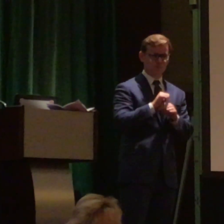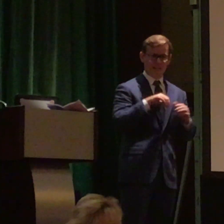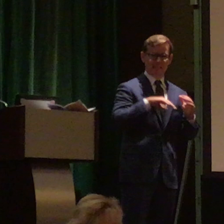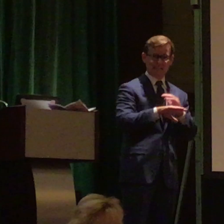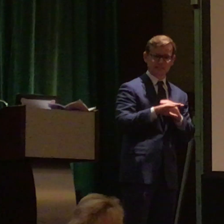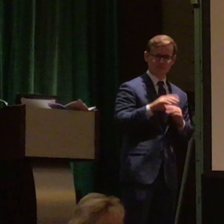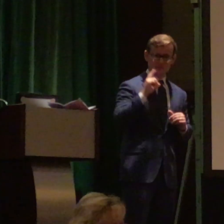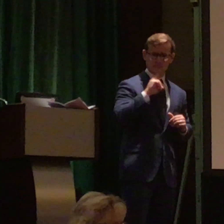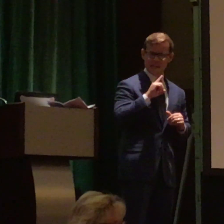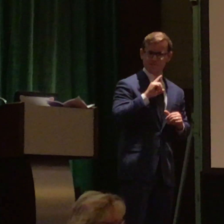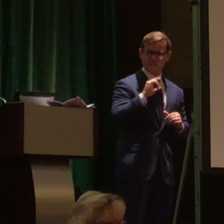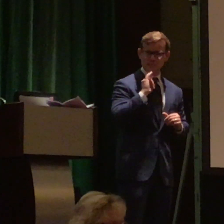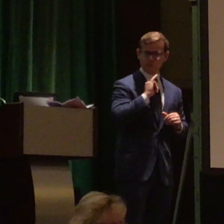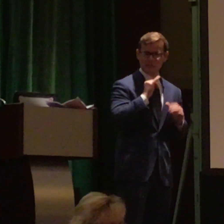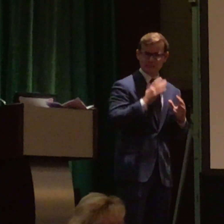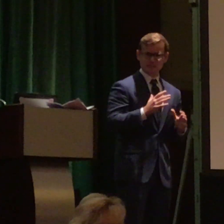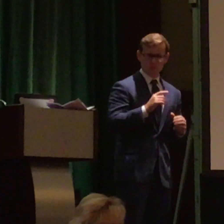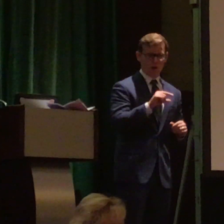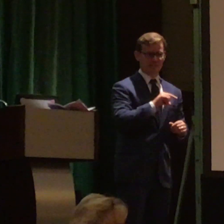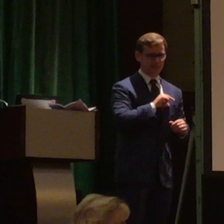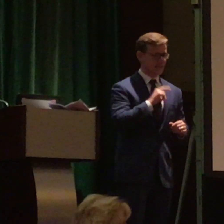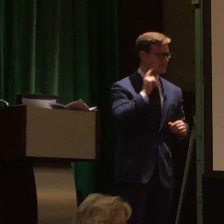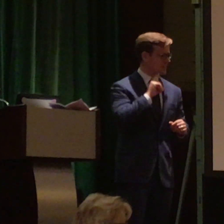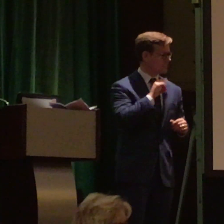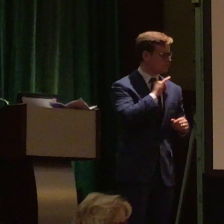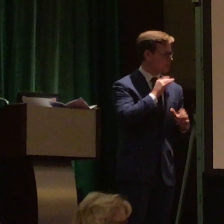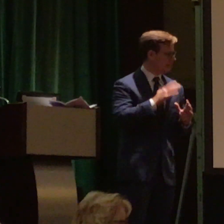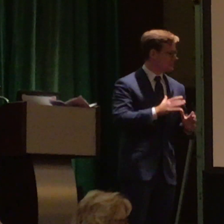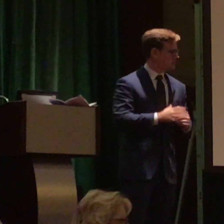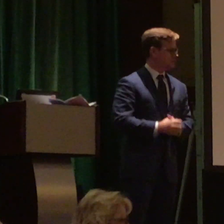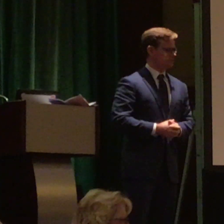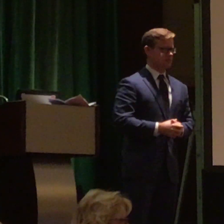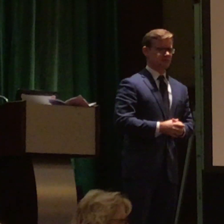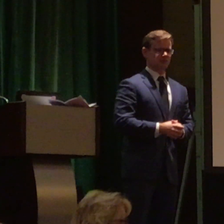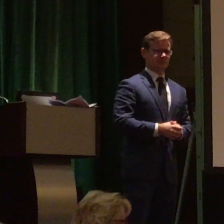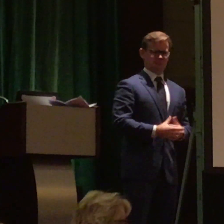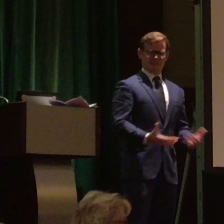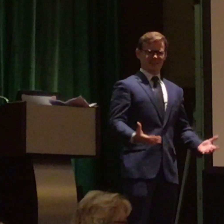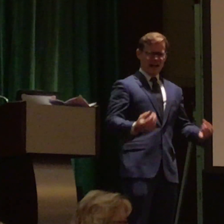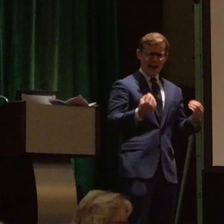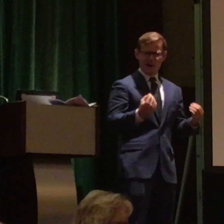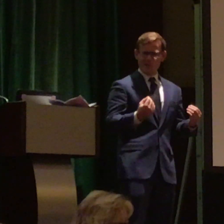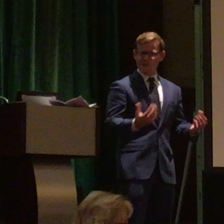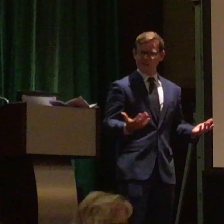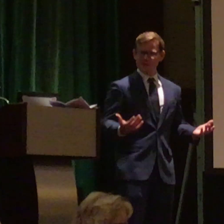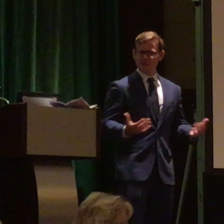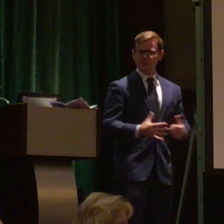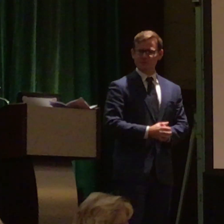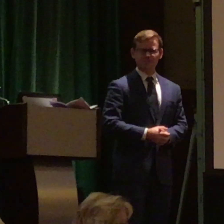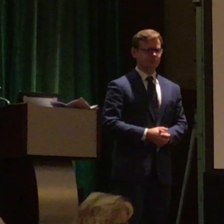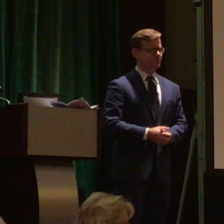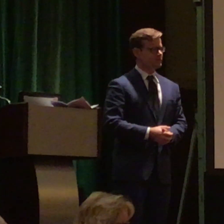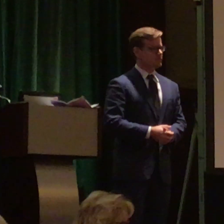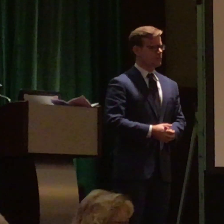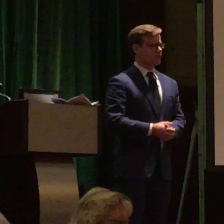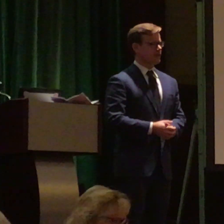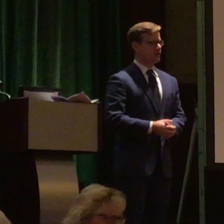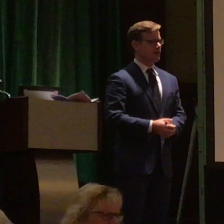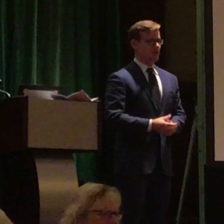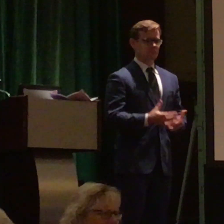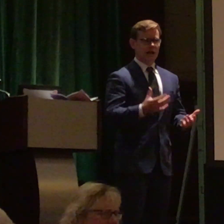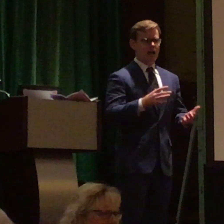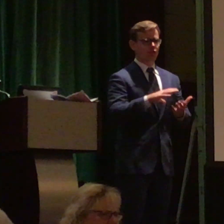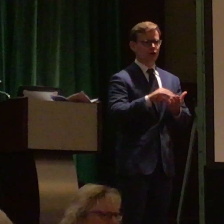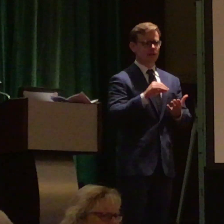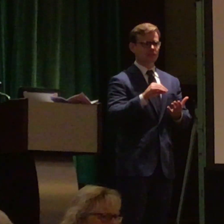Interestingly, the Israel Defense Force allows deaf people to serve fully. And I thought, well, how can